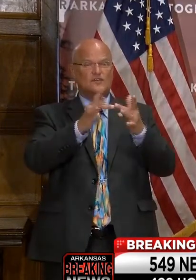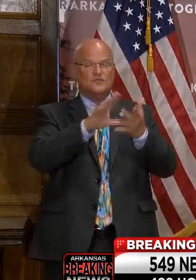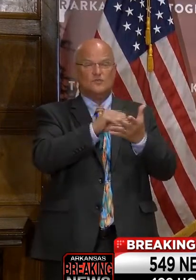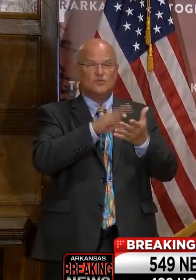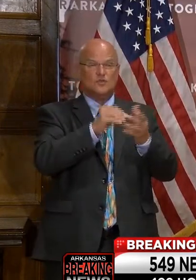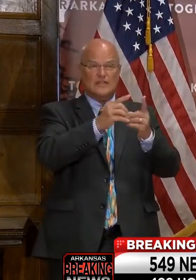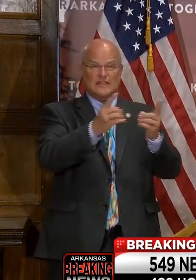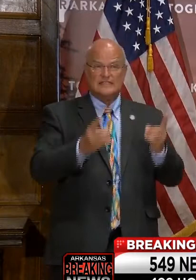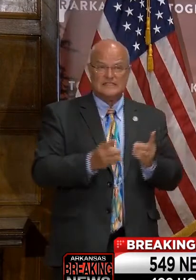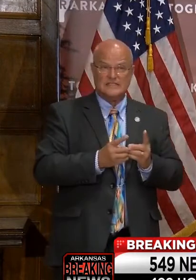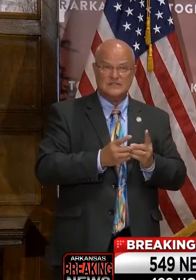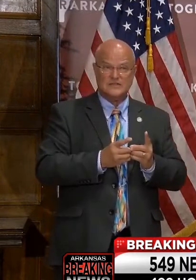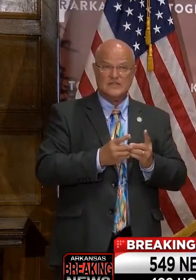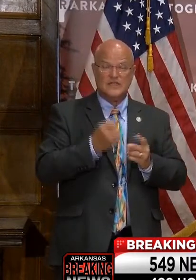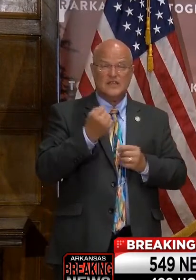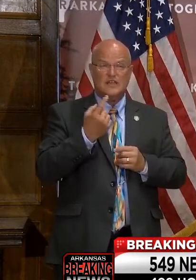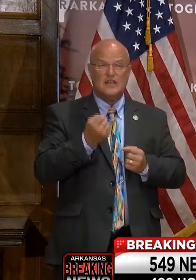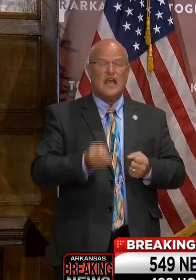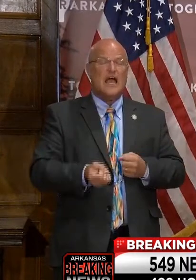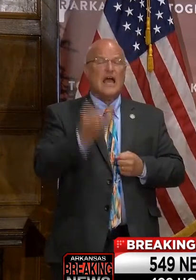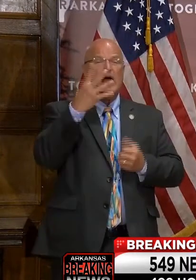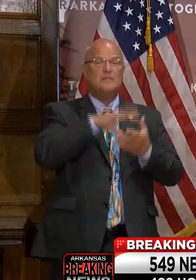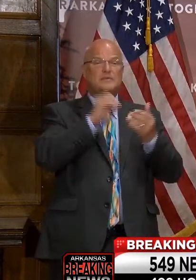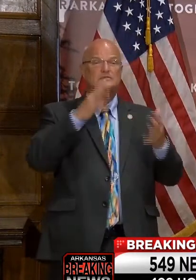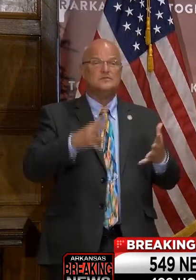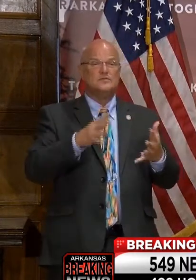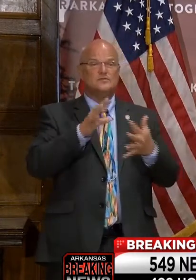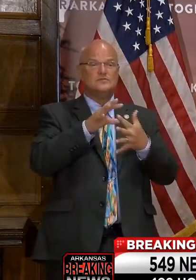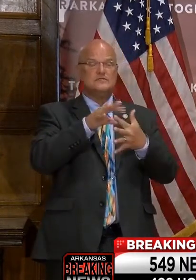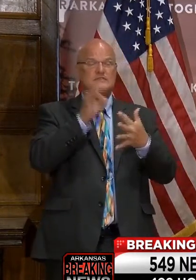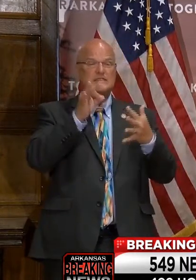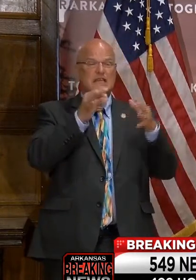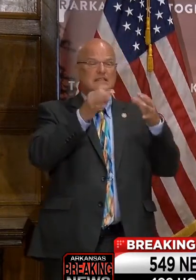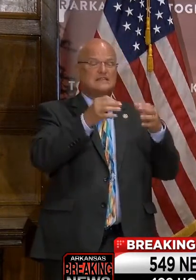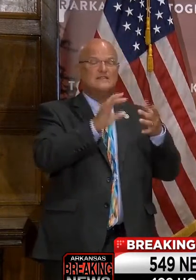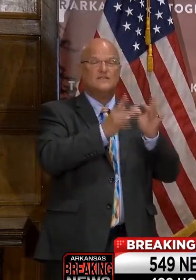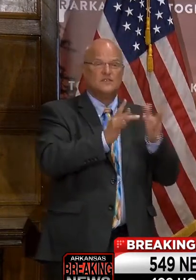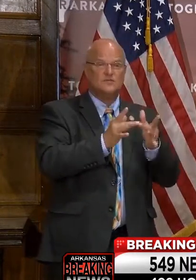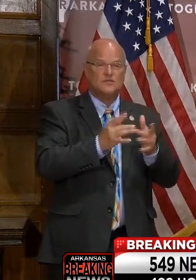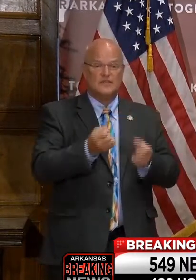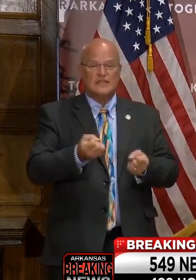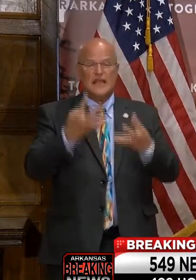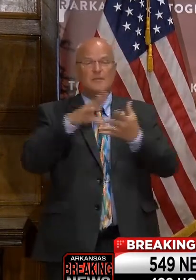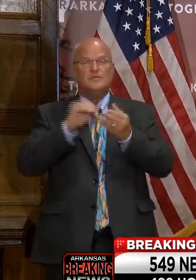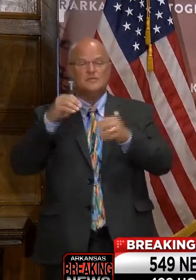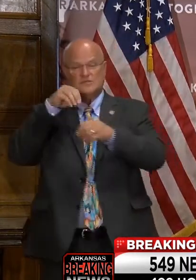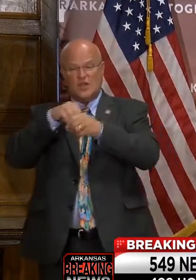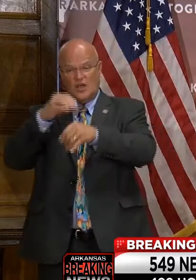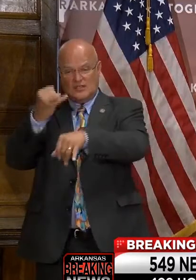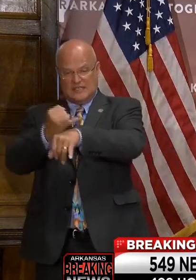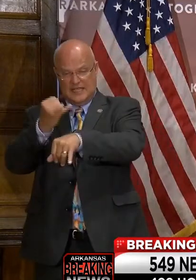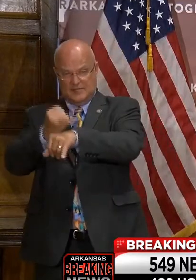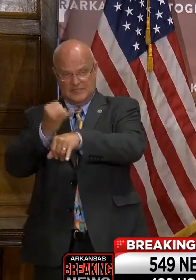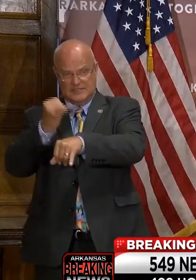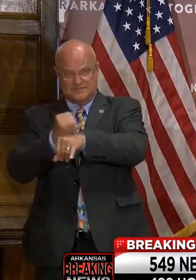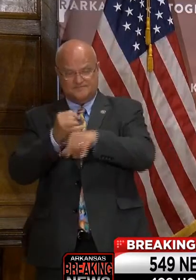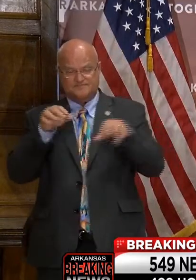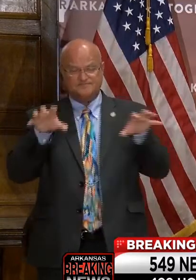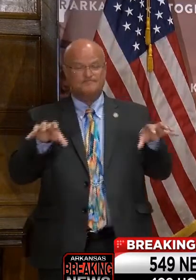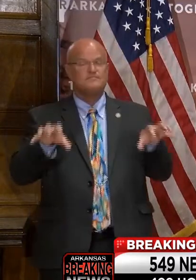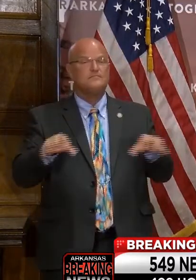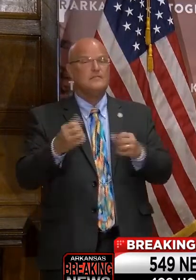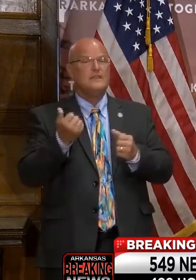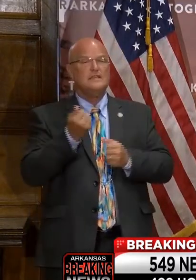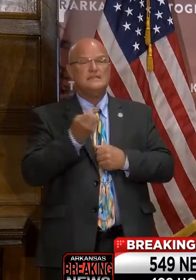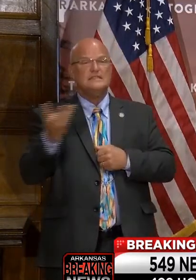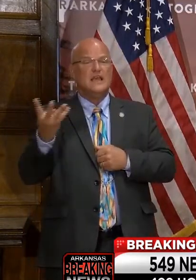their district, understanding how many students were opting for virtual and how many students would be coming on site. Now, a number of